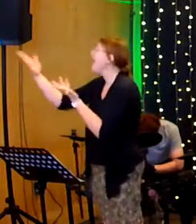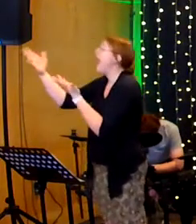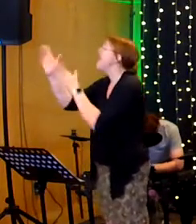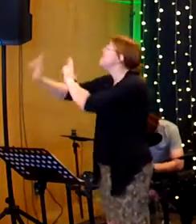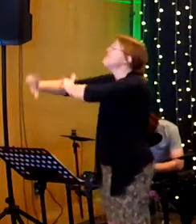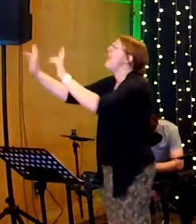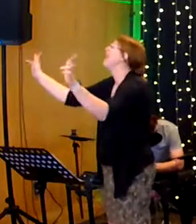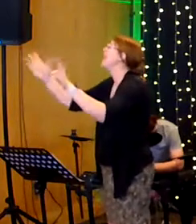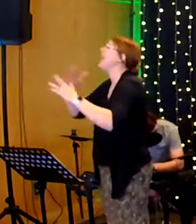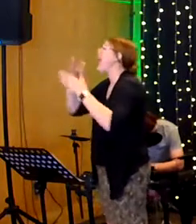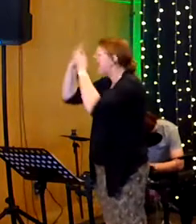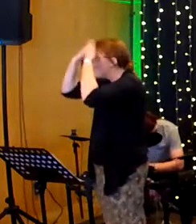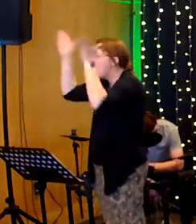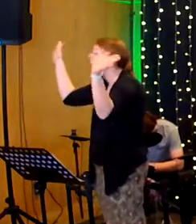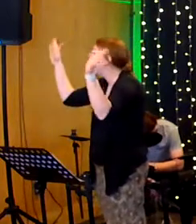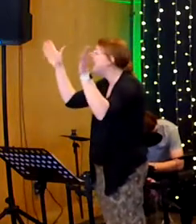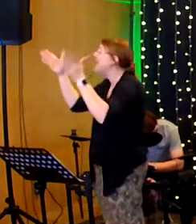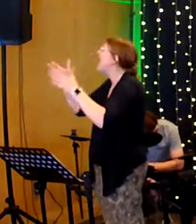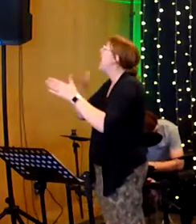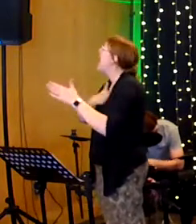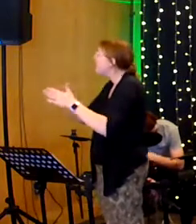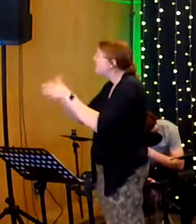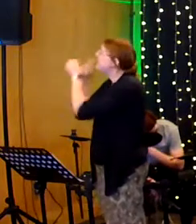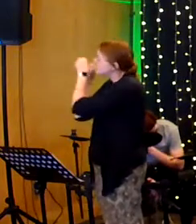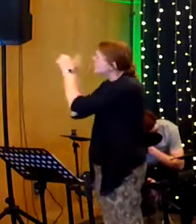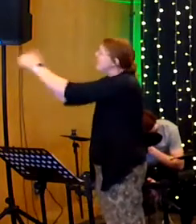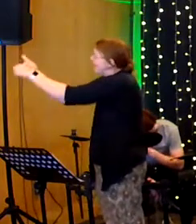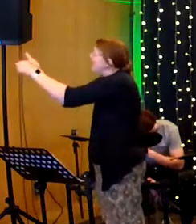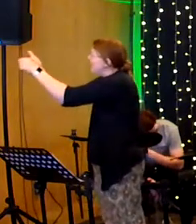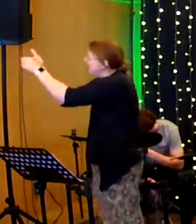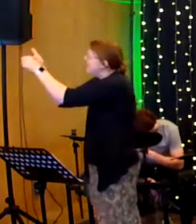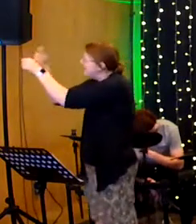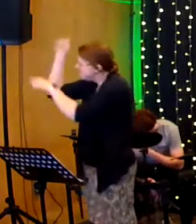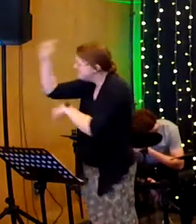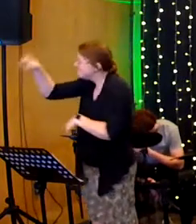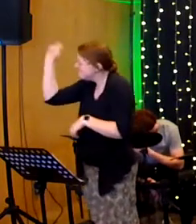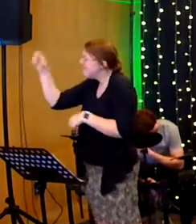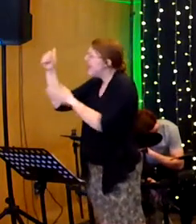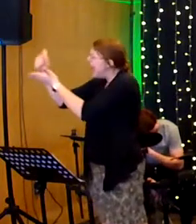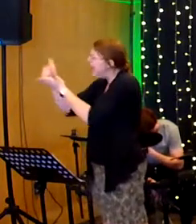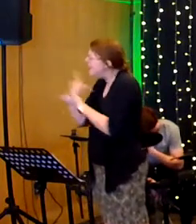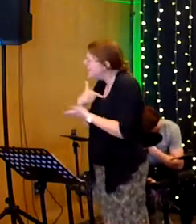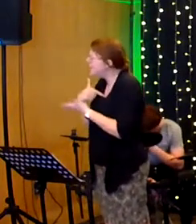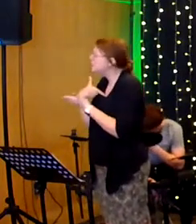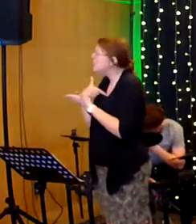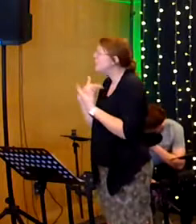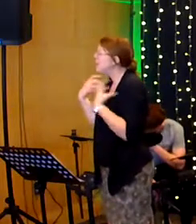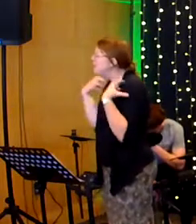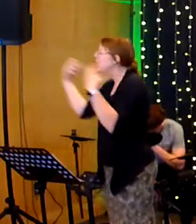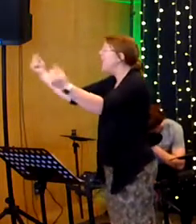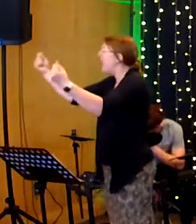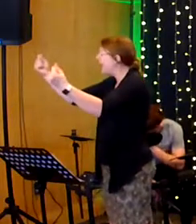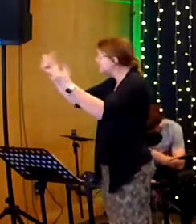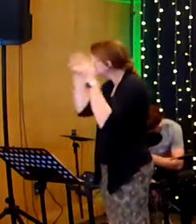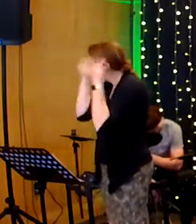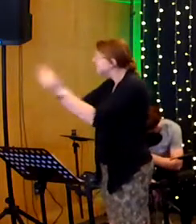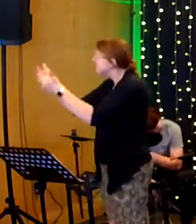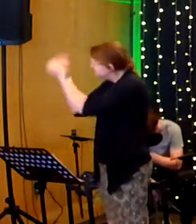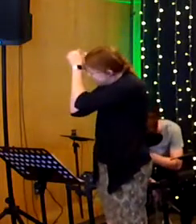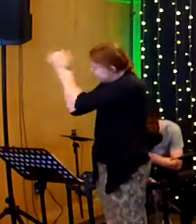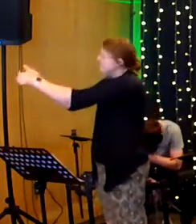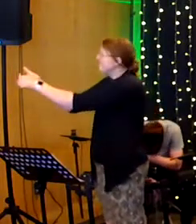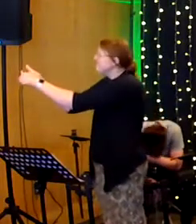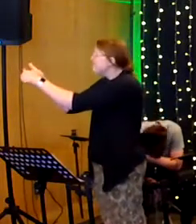us, that we would follow your voice and your voice alone, God, that we would know that whatever it is